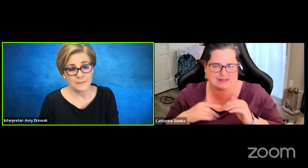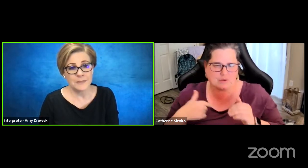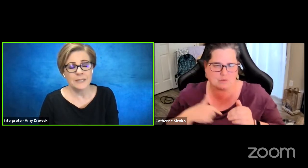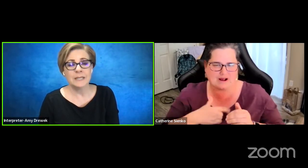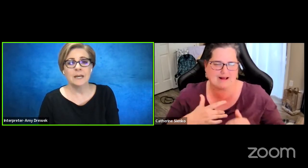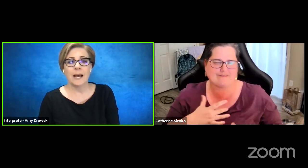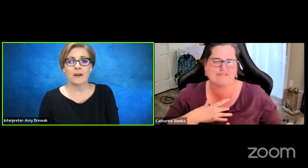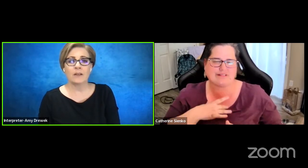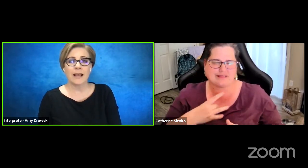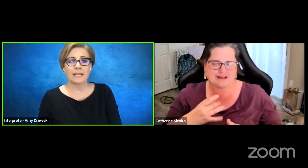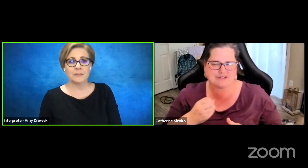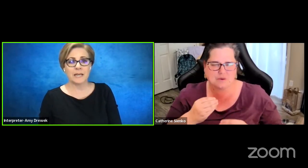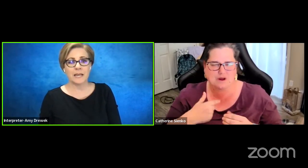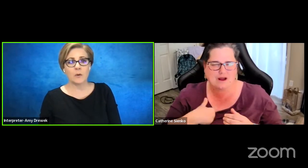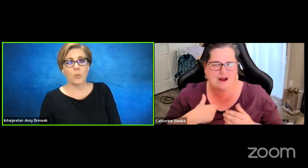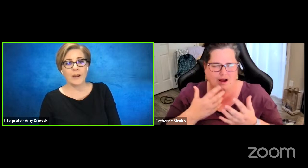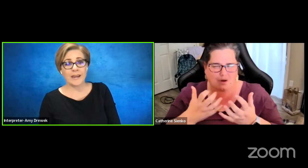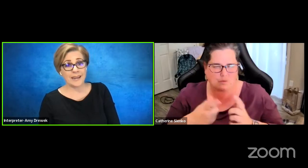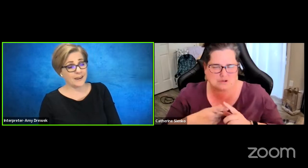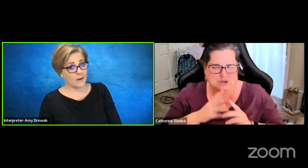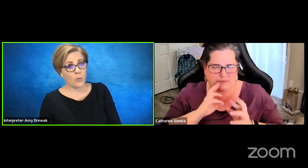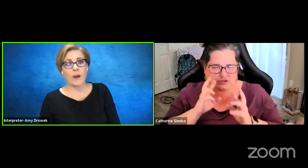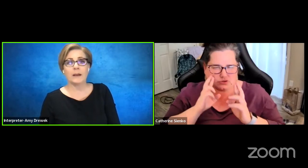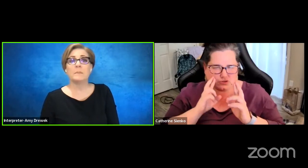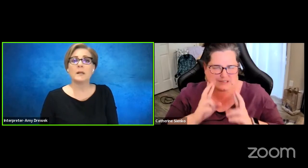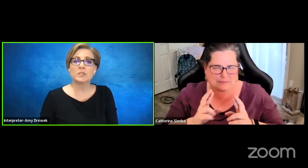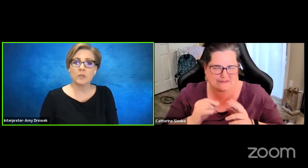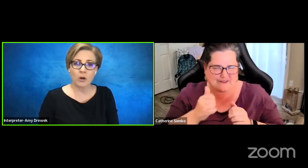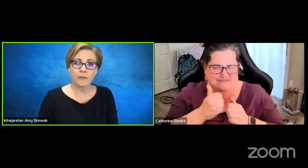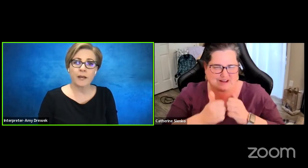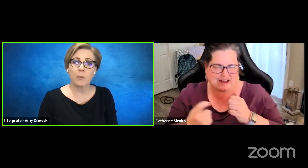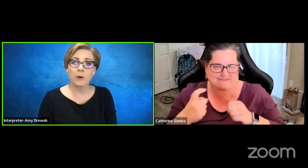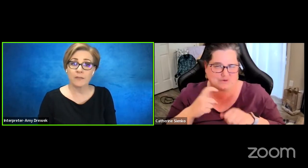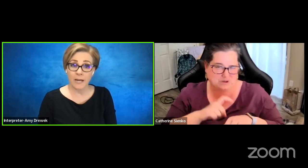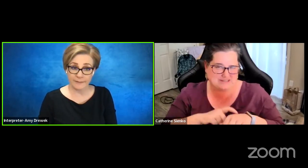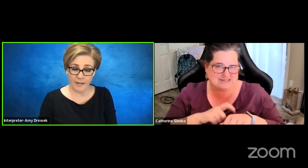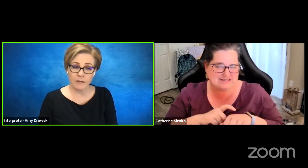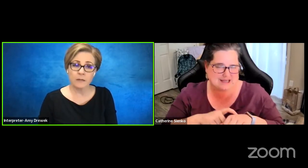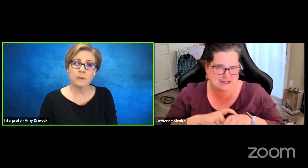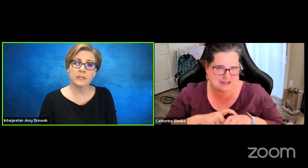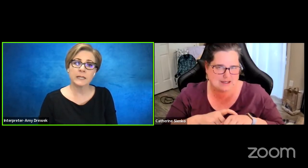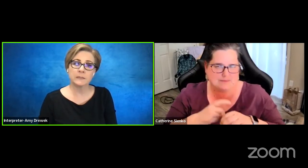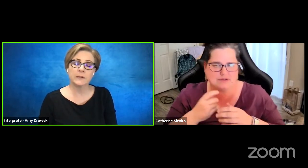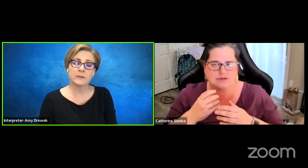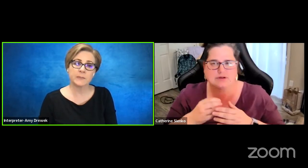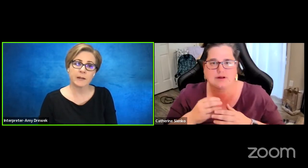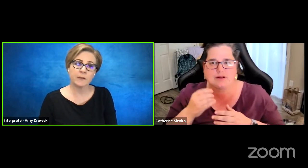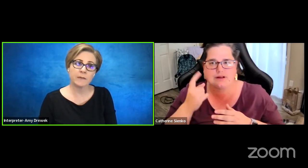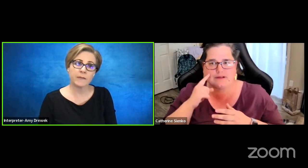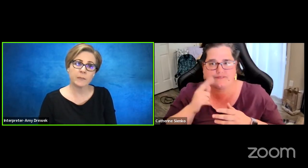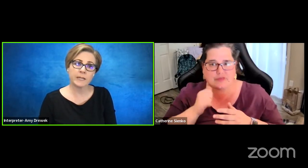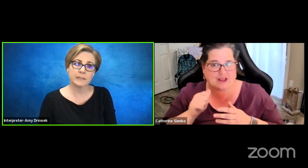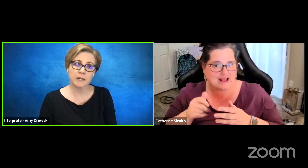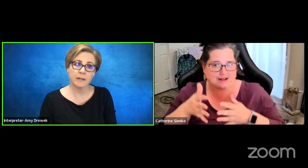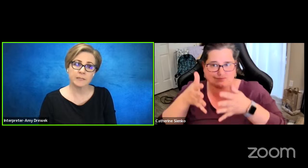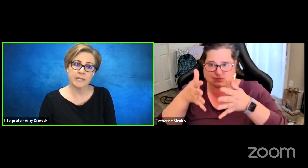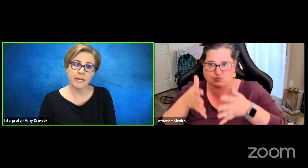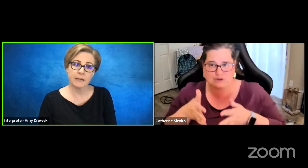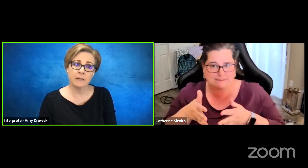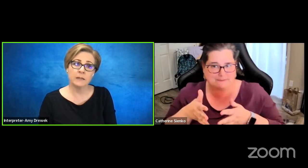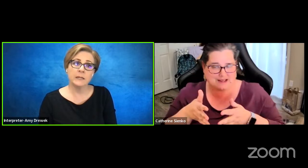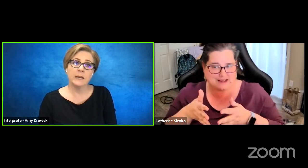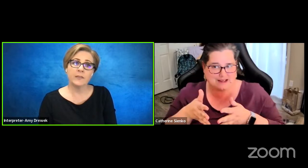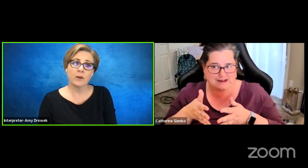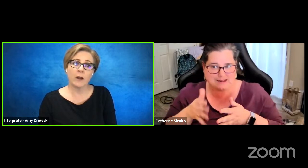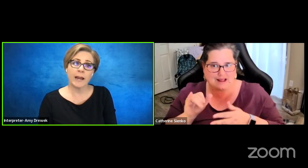stop at 4 p.m. In our last meeting, we went much longer than I would have liked that. I would like to be respectful of everybody's